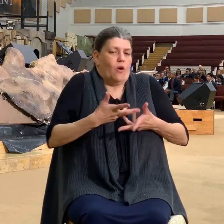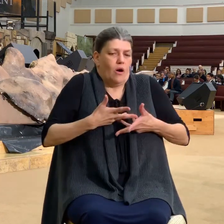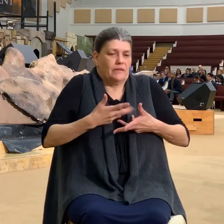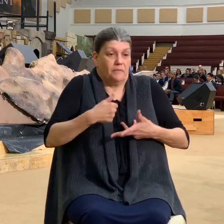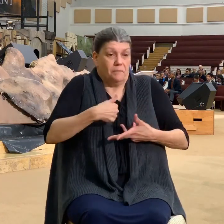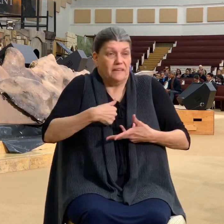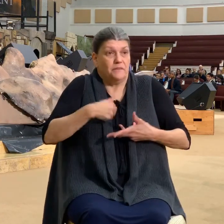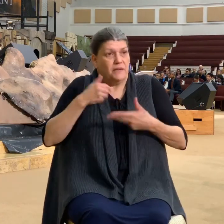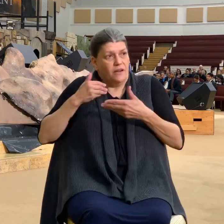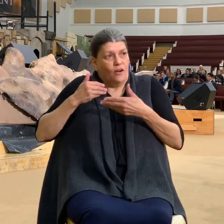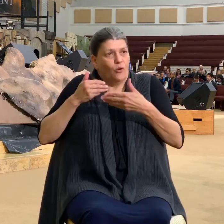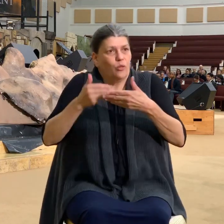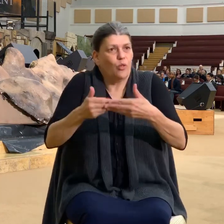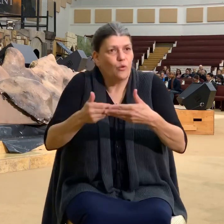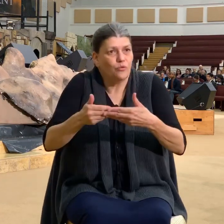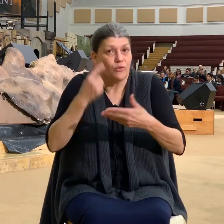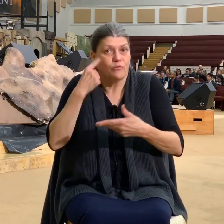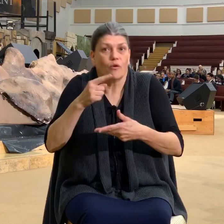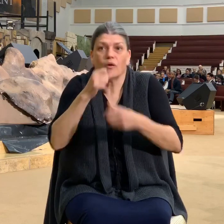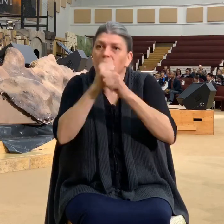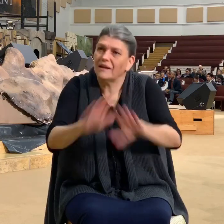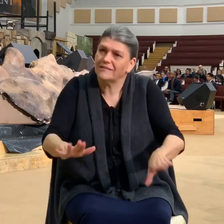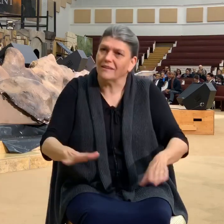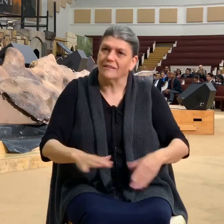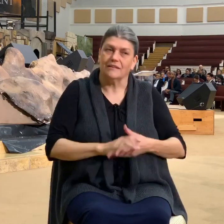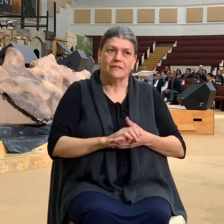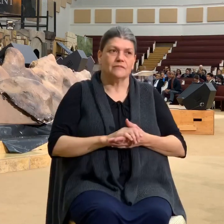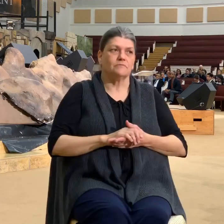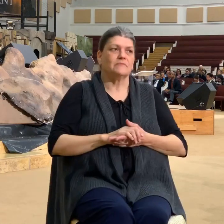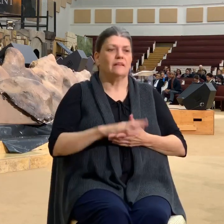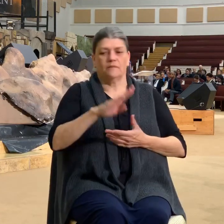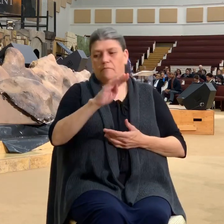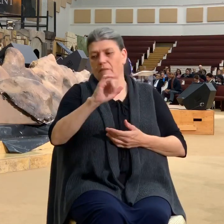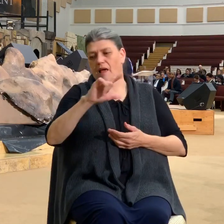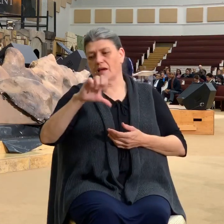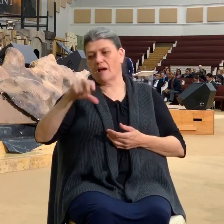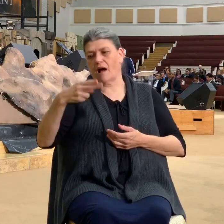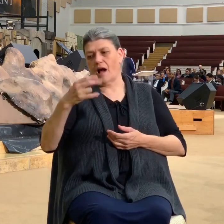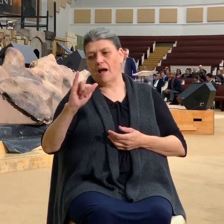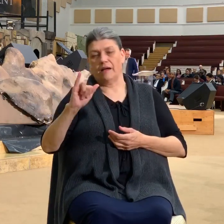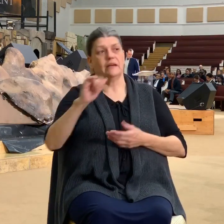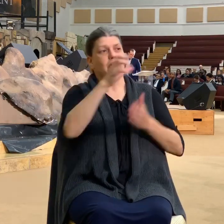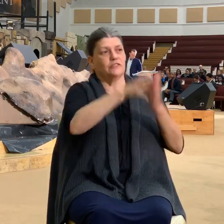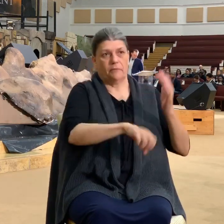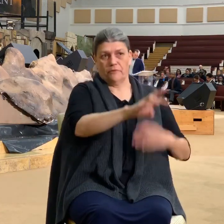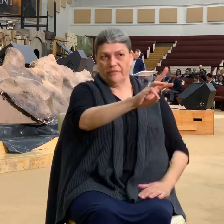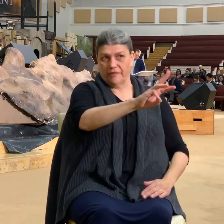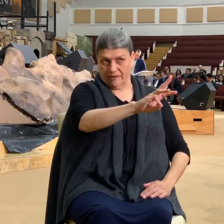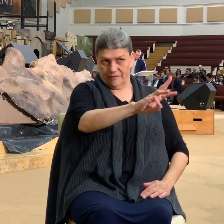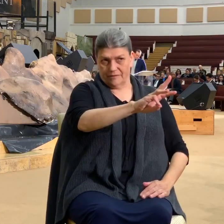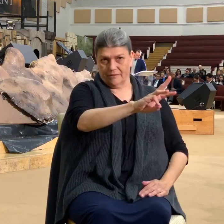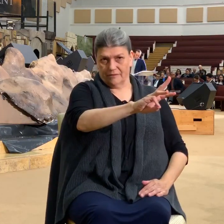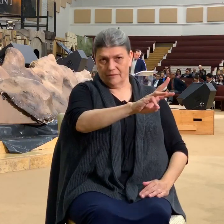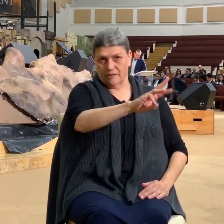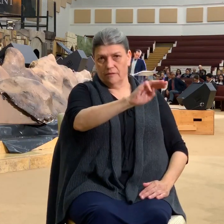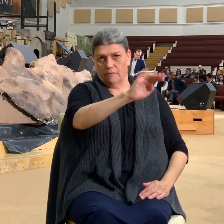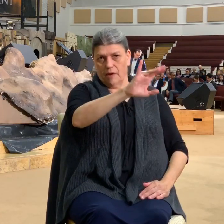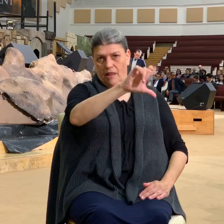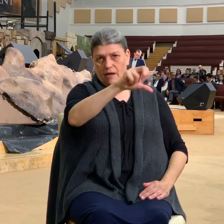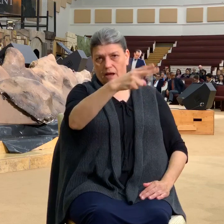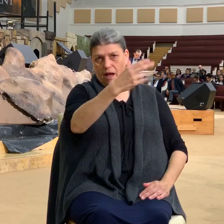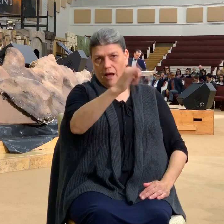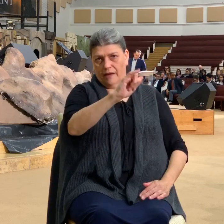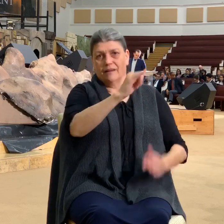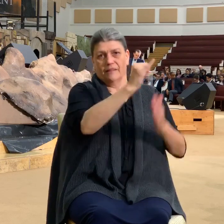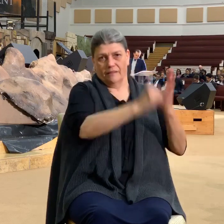blessing? Okay? Let's go to Malachi chapter 6. I want to give you the context of the scripture he just read quickly.